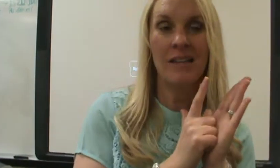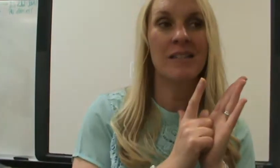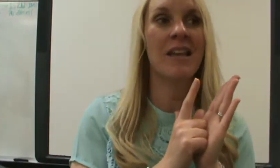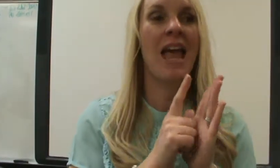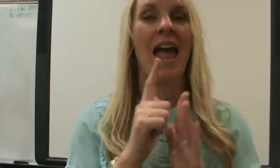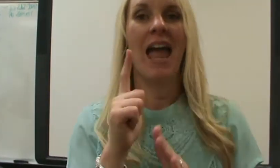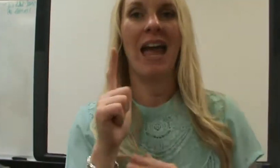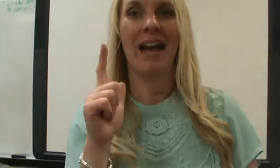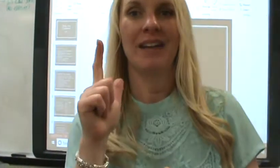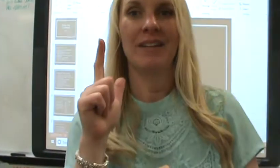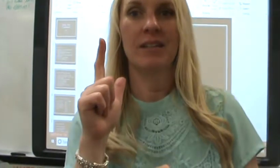laws and